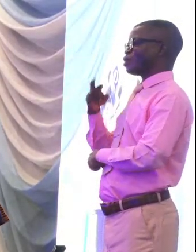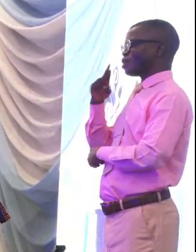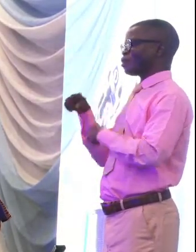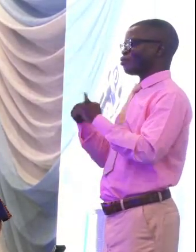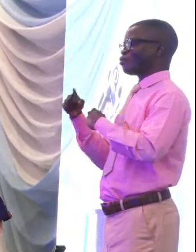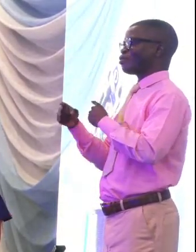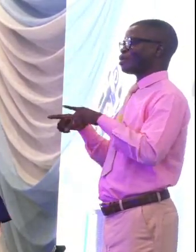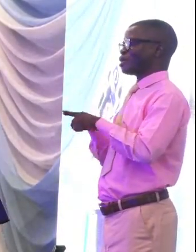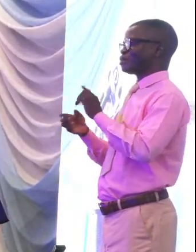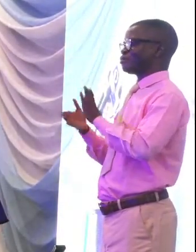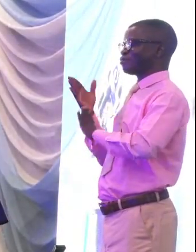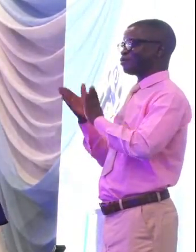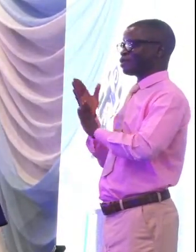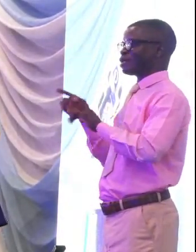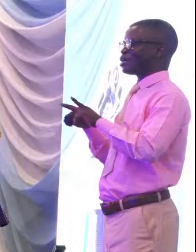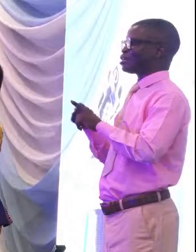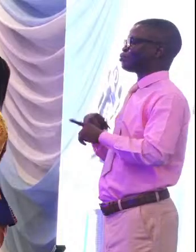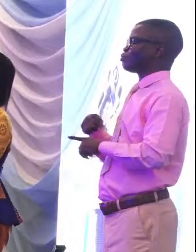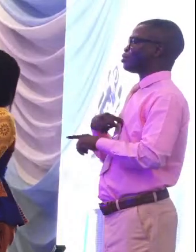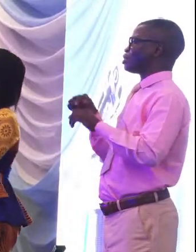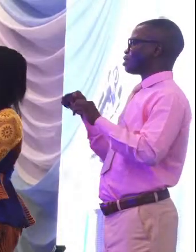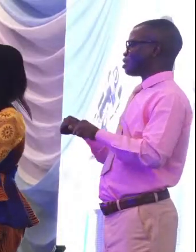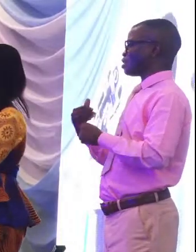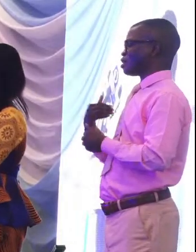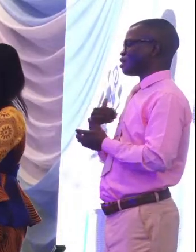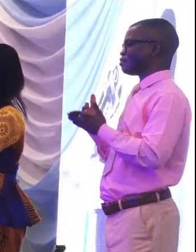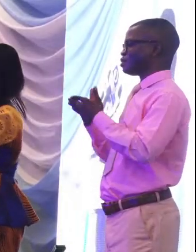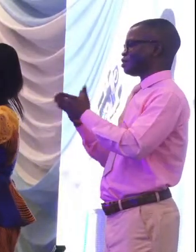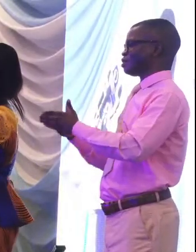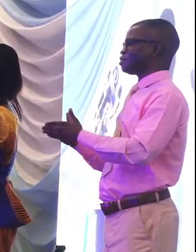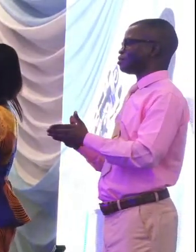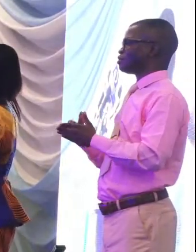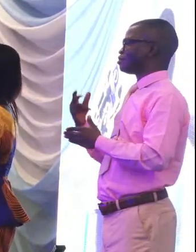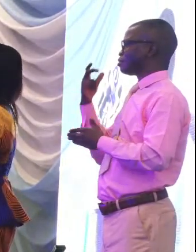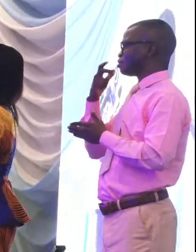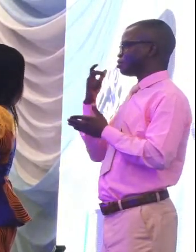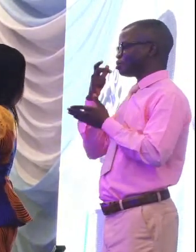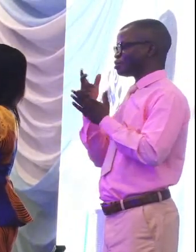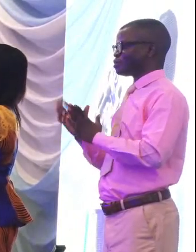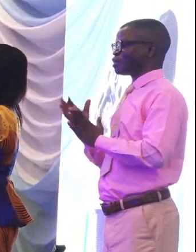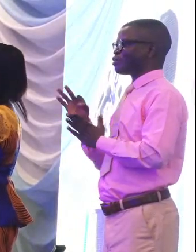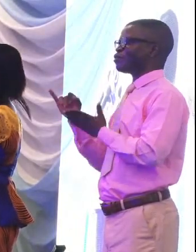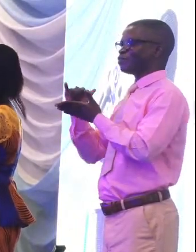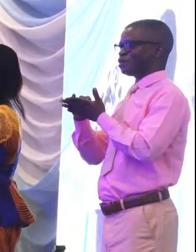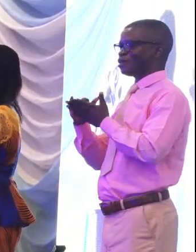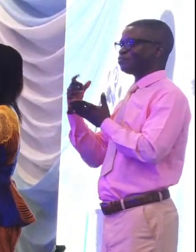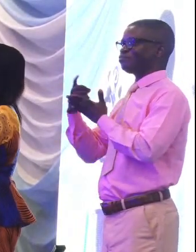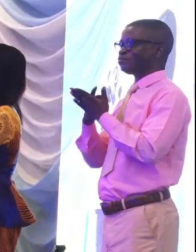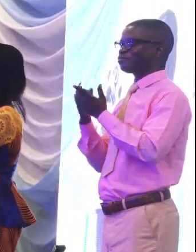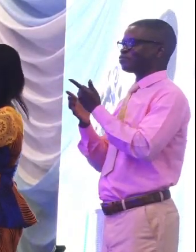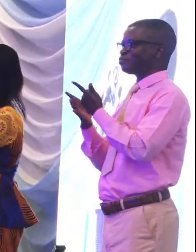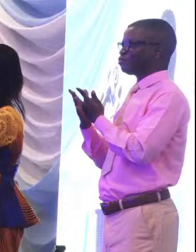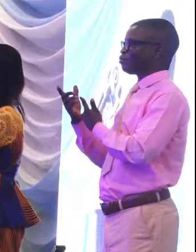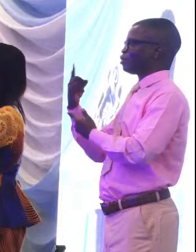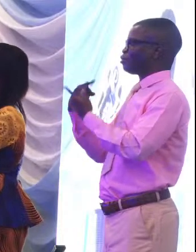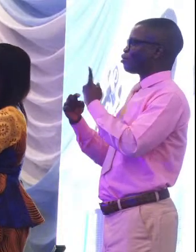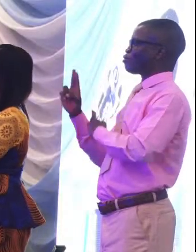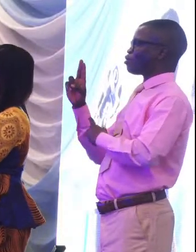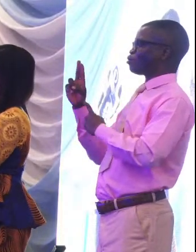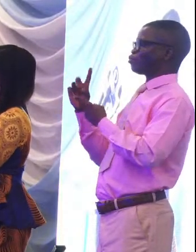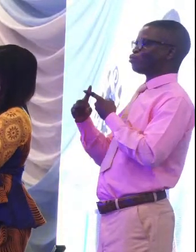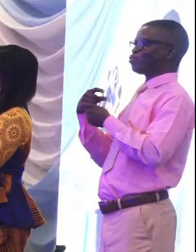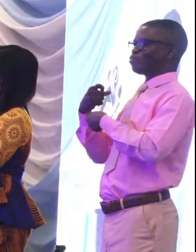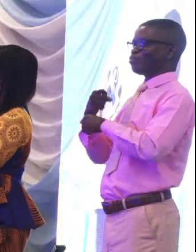fast as we can, have the lead speakers of that debate come up and make an